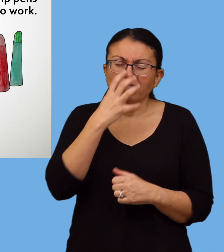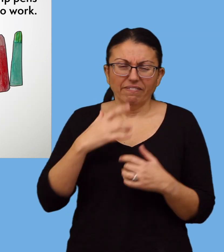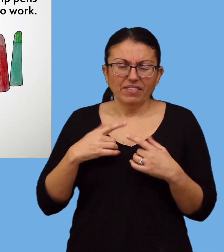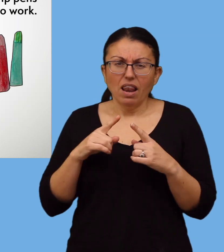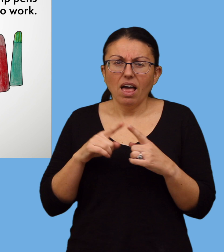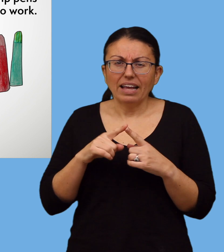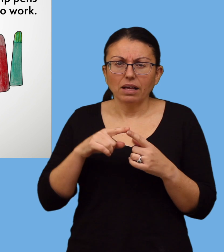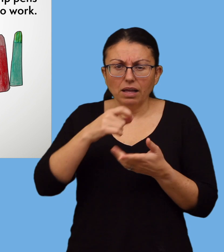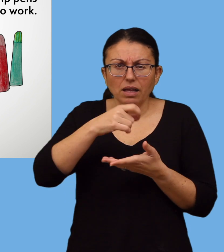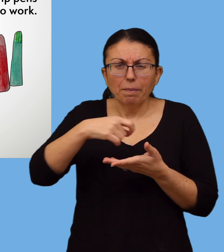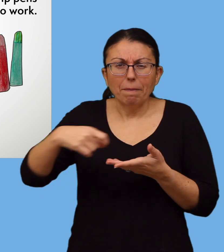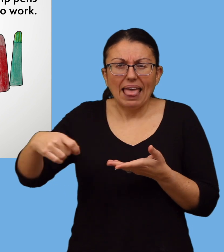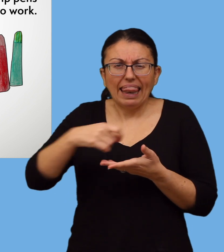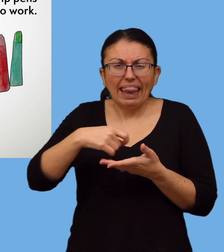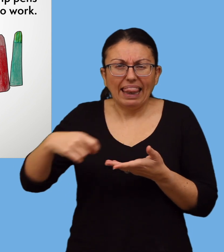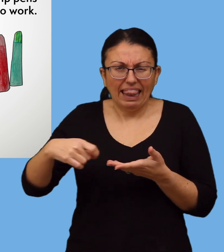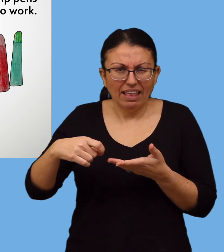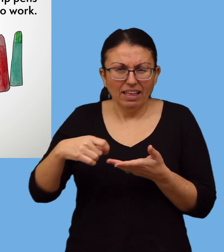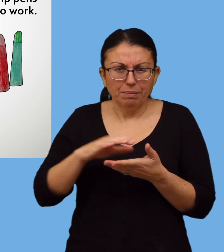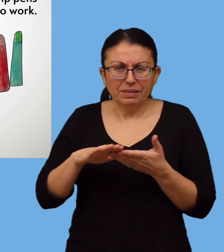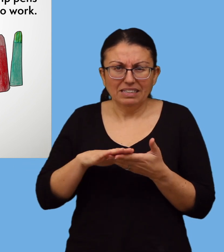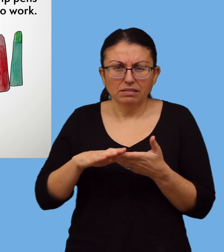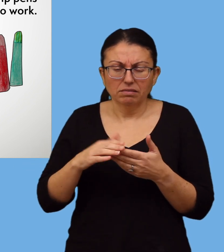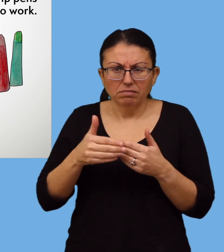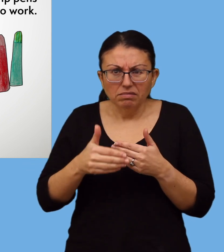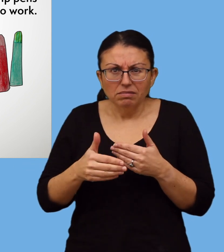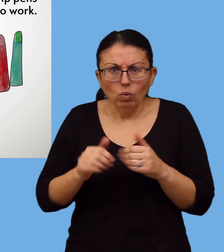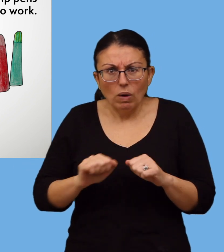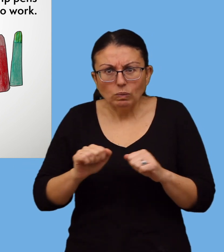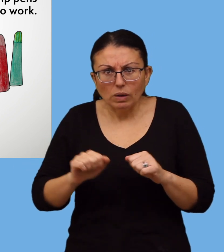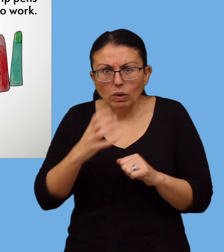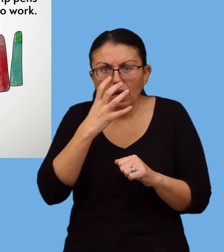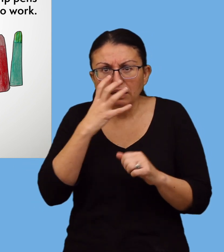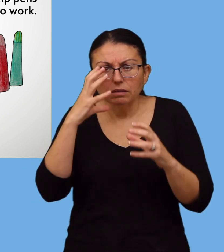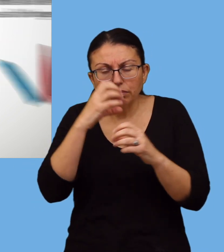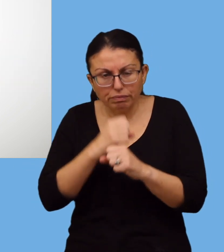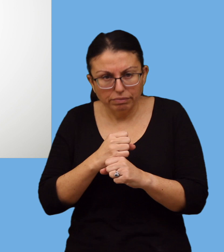The mask smells like felt tip pens and takes a bit longer to work.